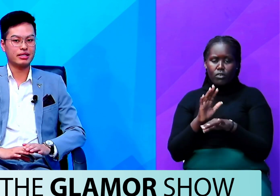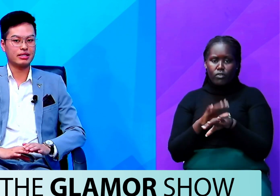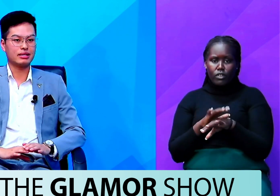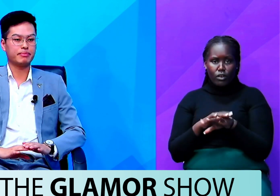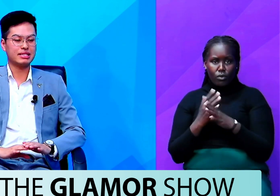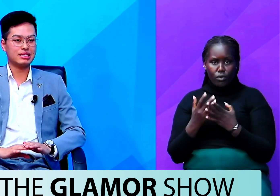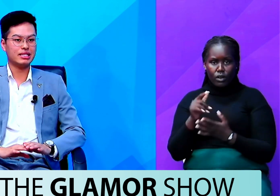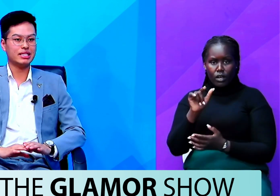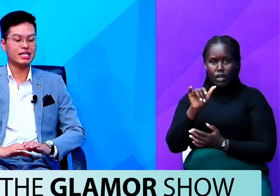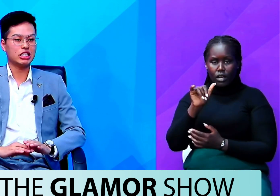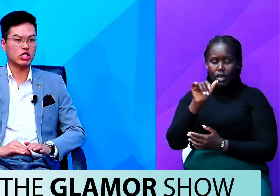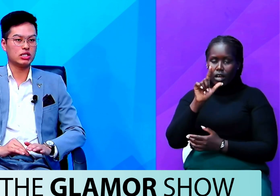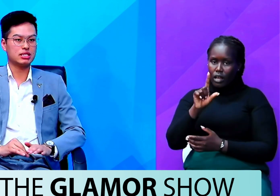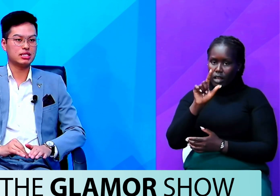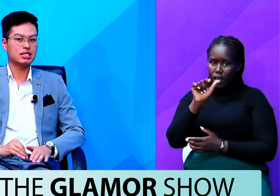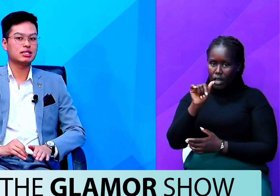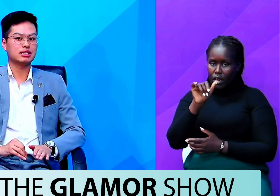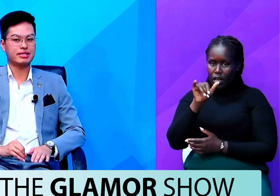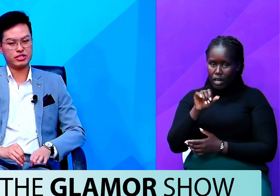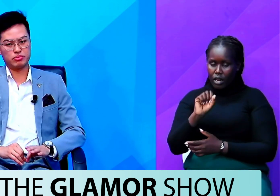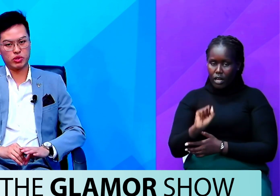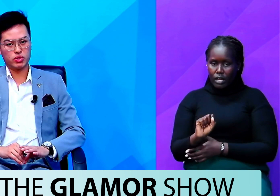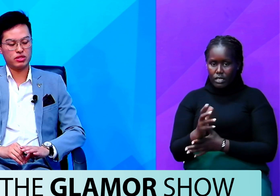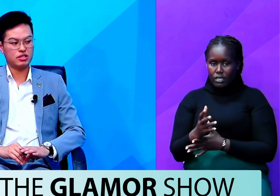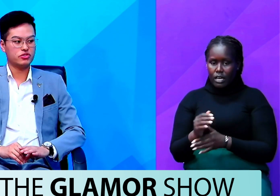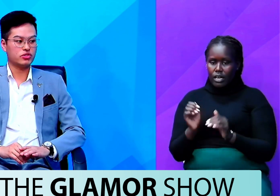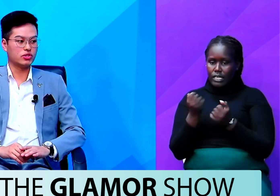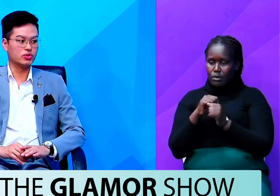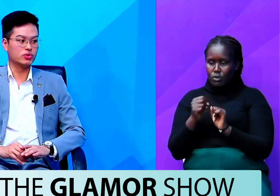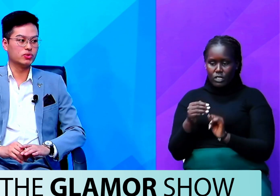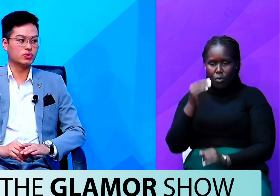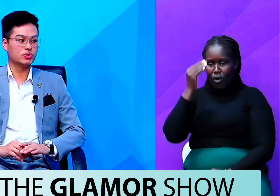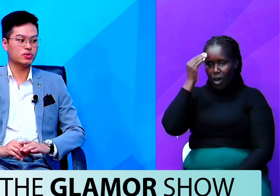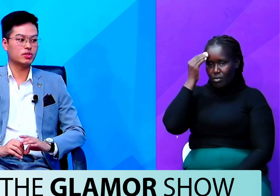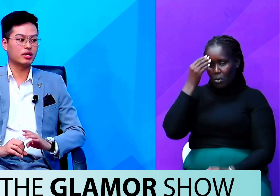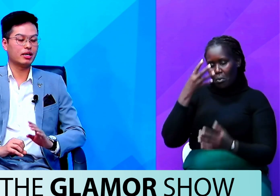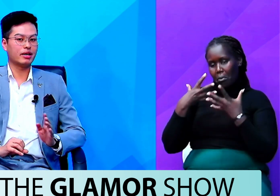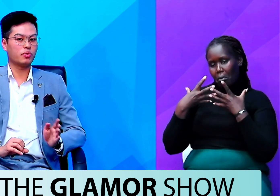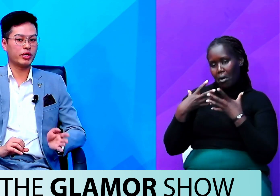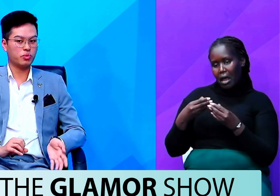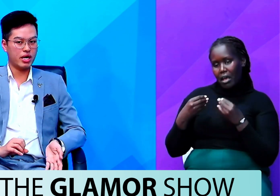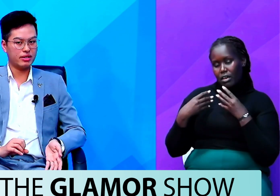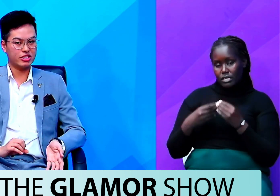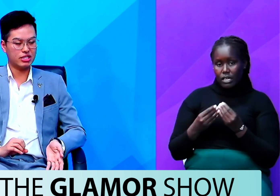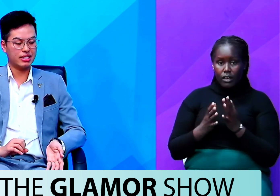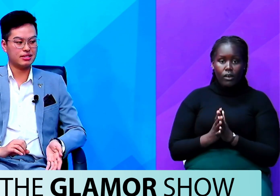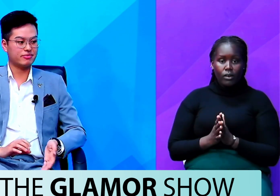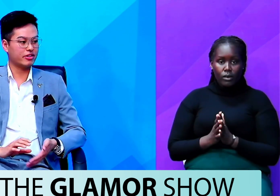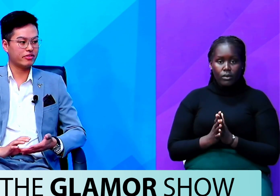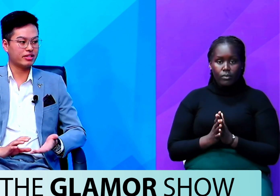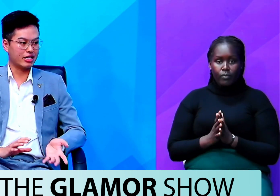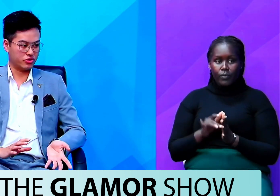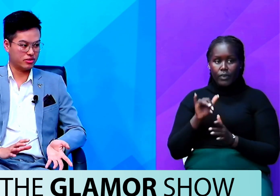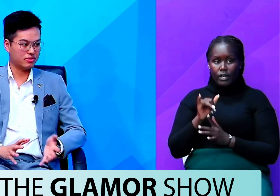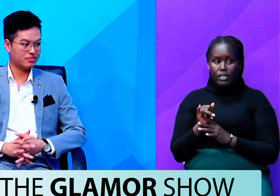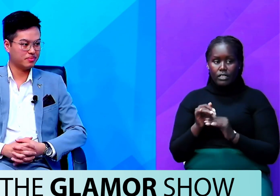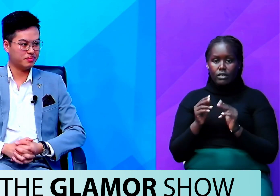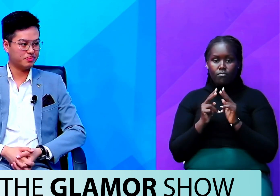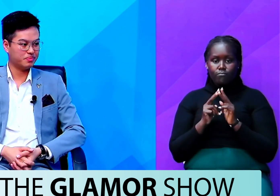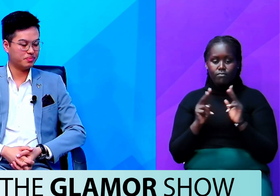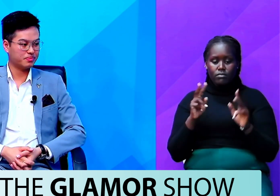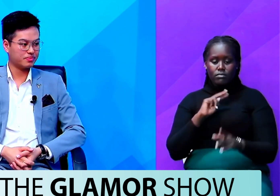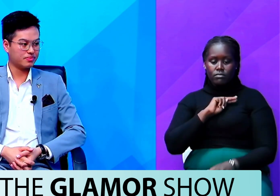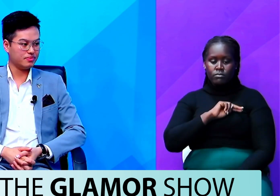lace can basically not detectable. So when you wear the HD lace, it's very, very natural.